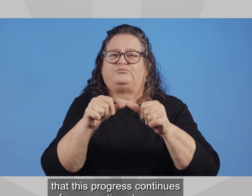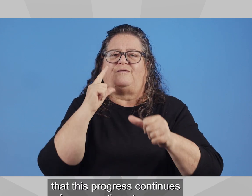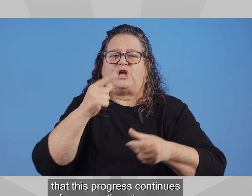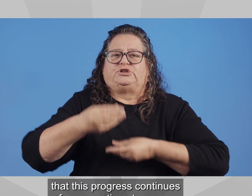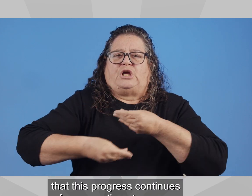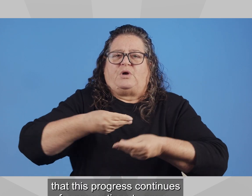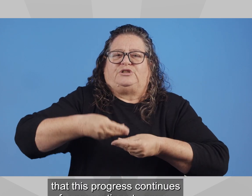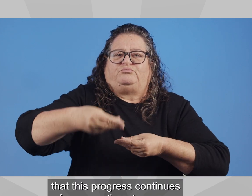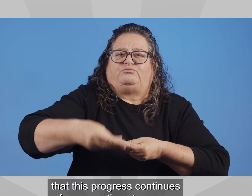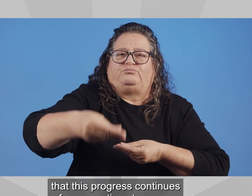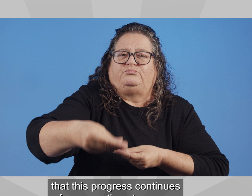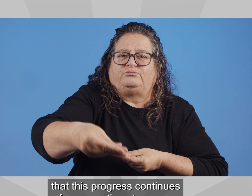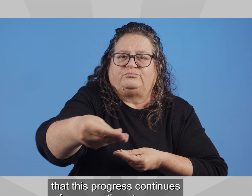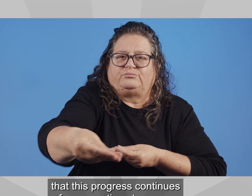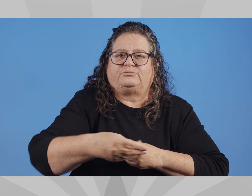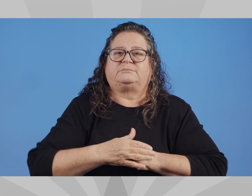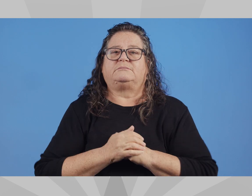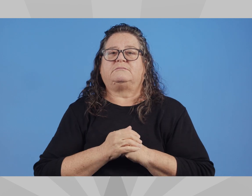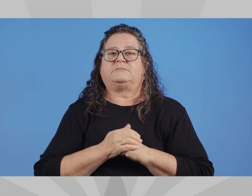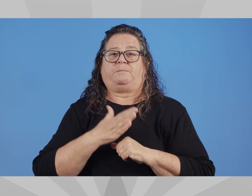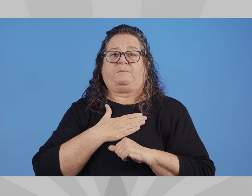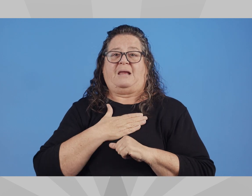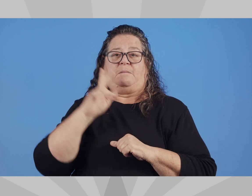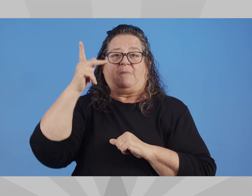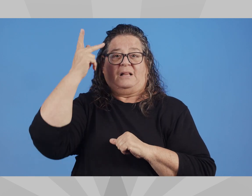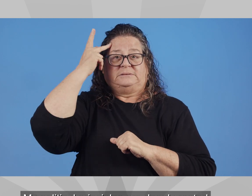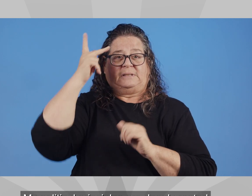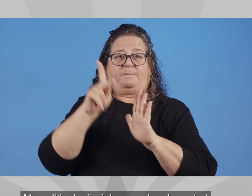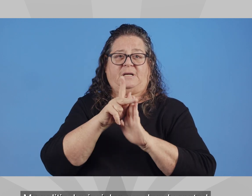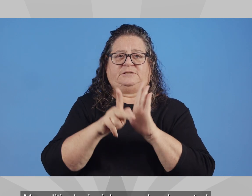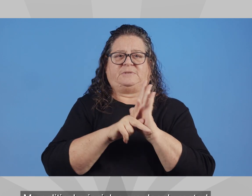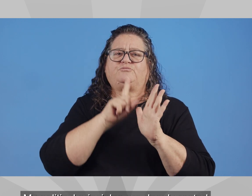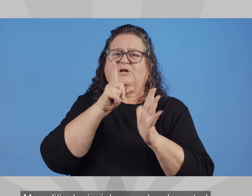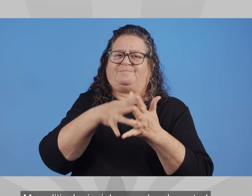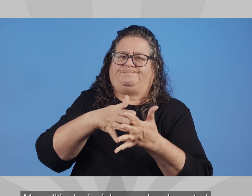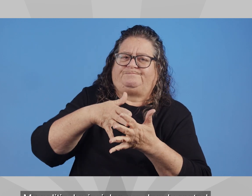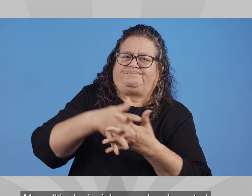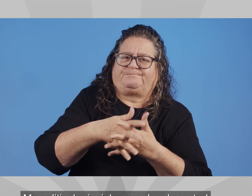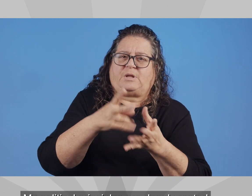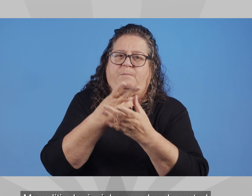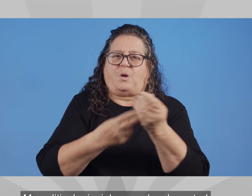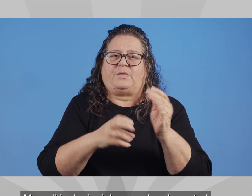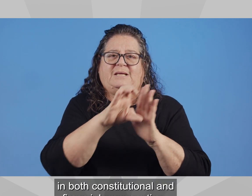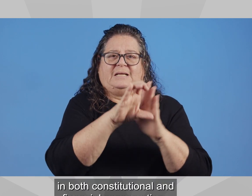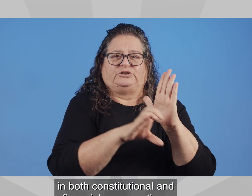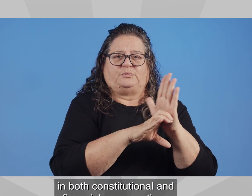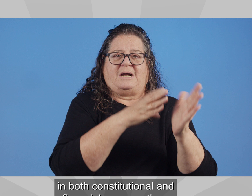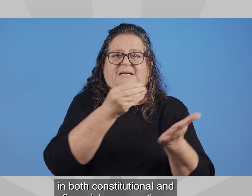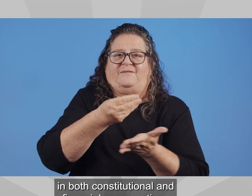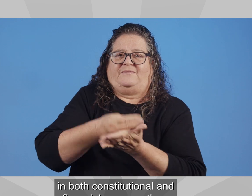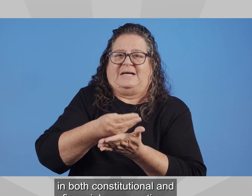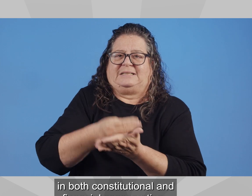progress continues for generations to come. My political principles are deeply rooted in